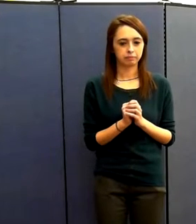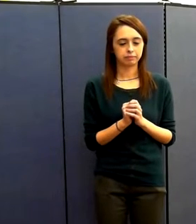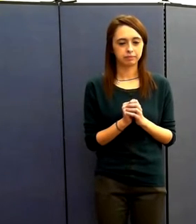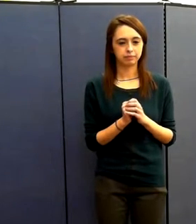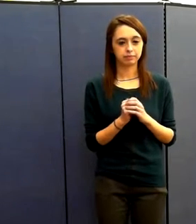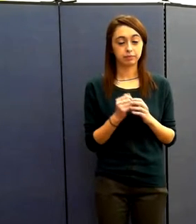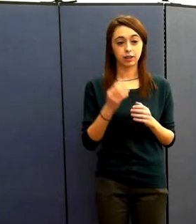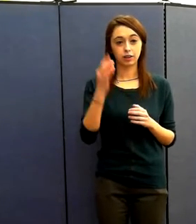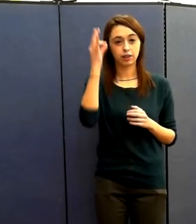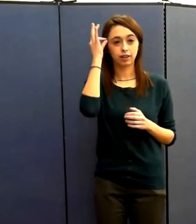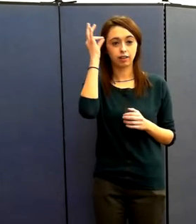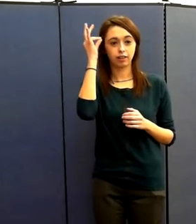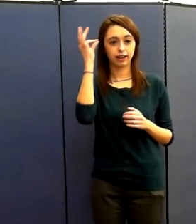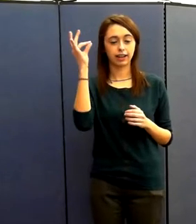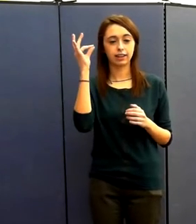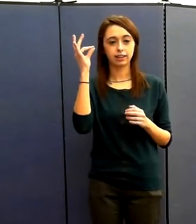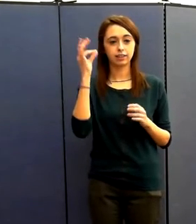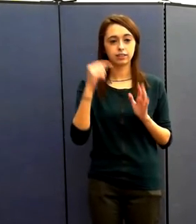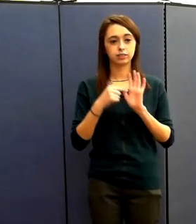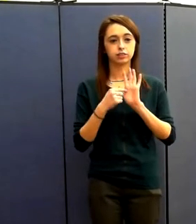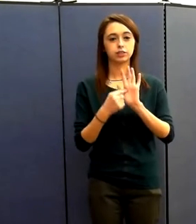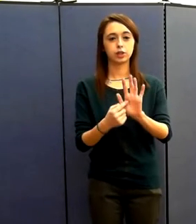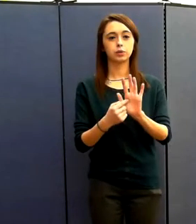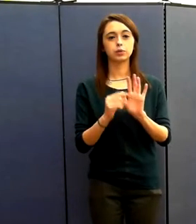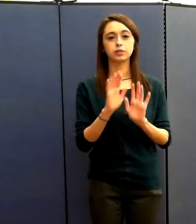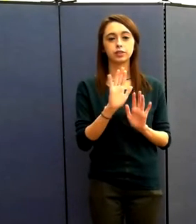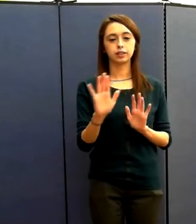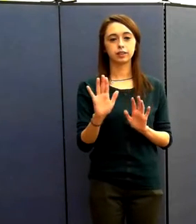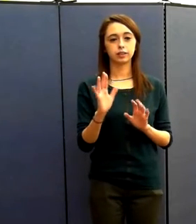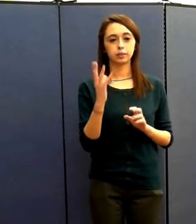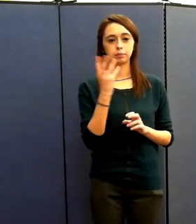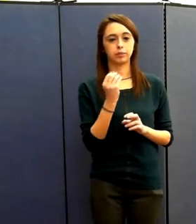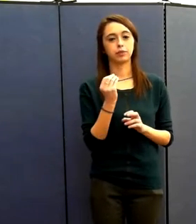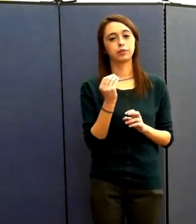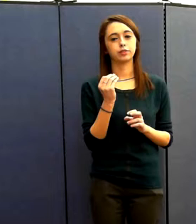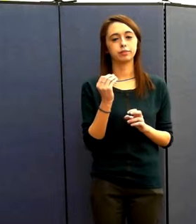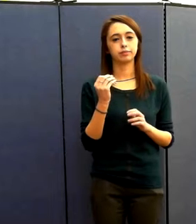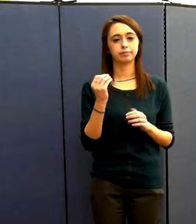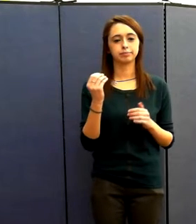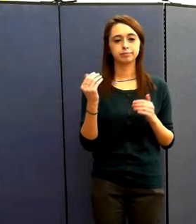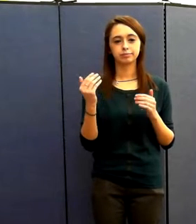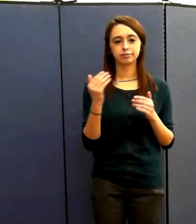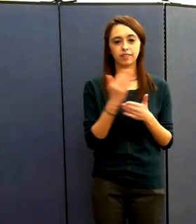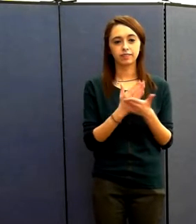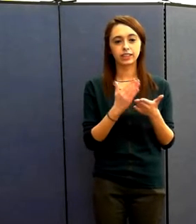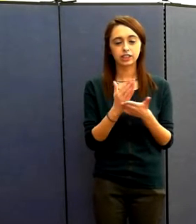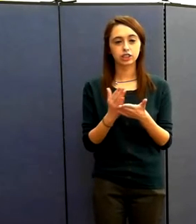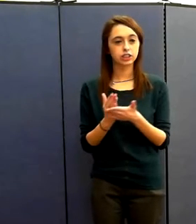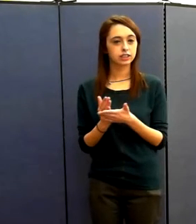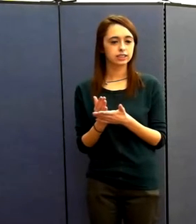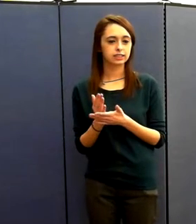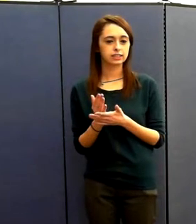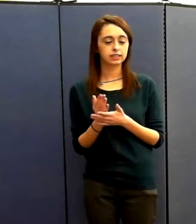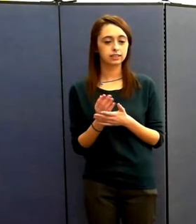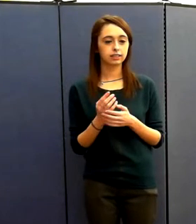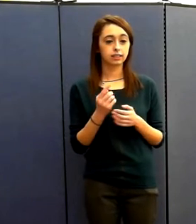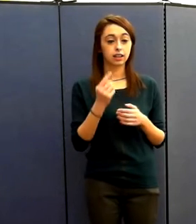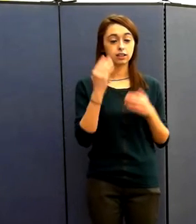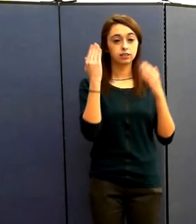hair accentuates her prominent features, light white skin, piercing dark eyes, a square